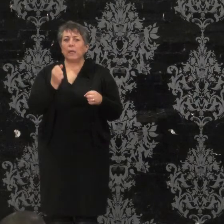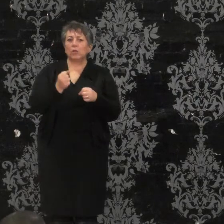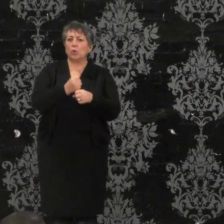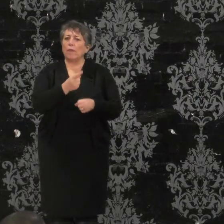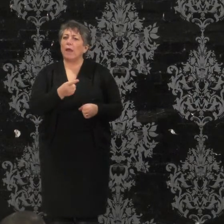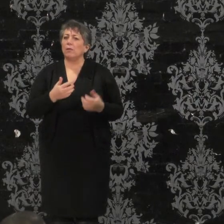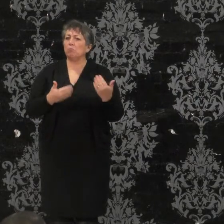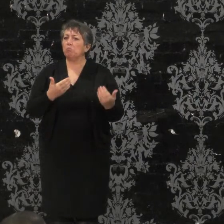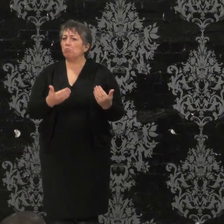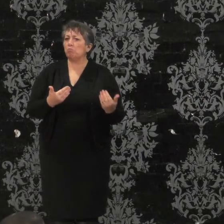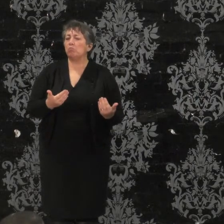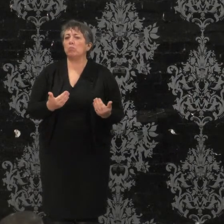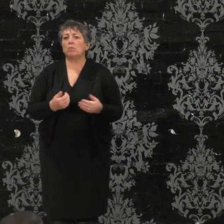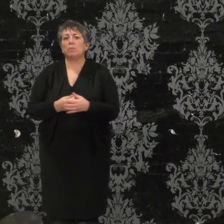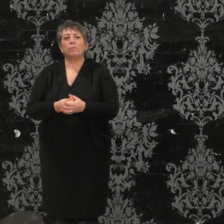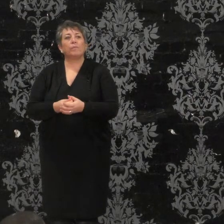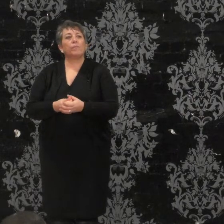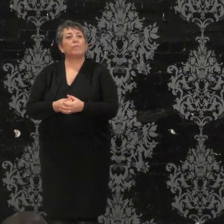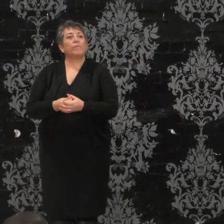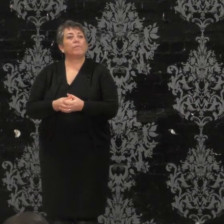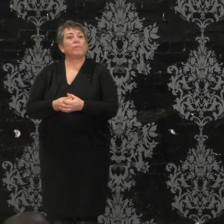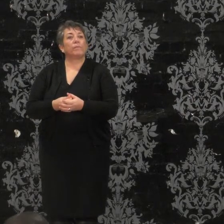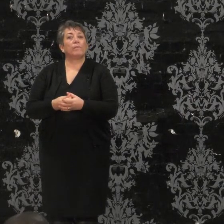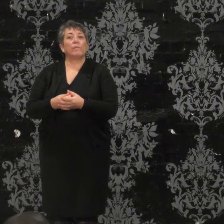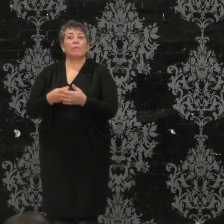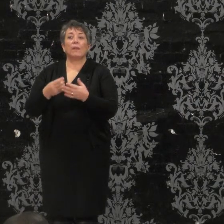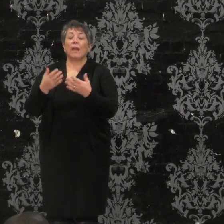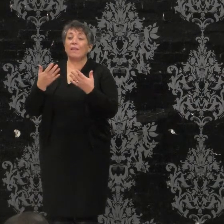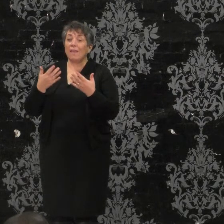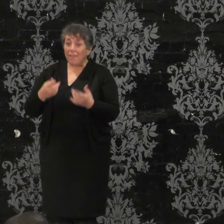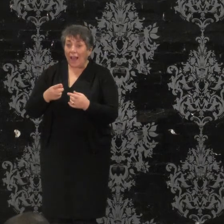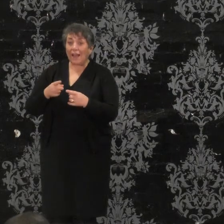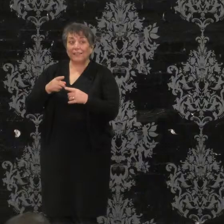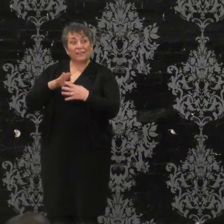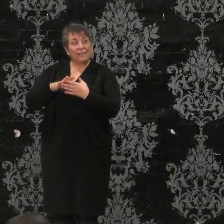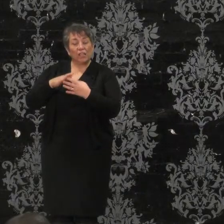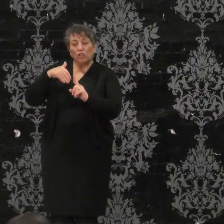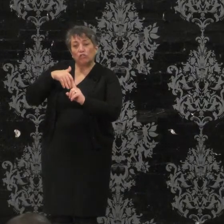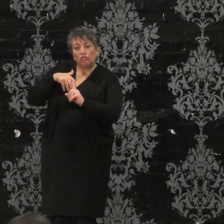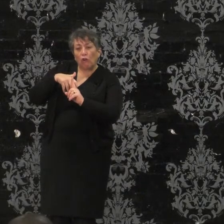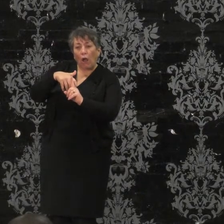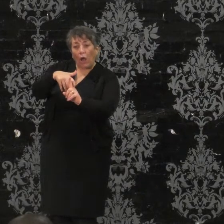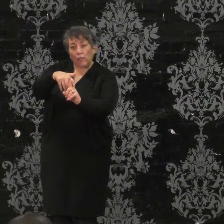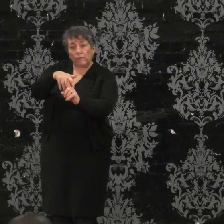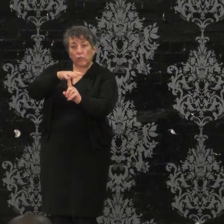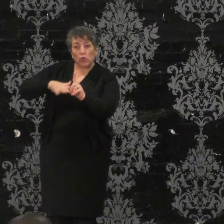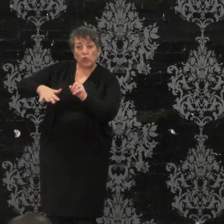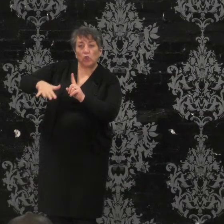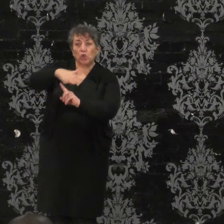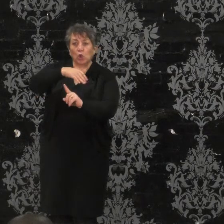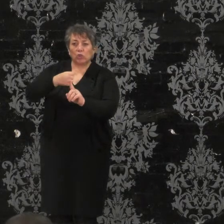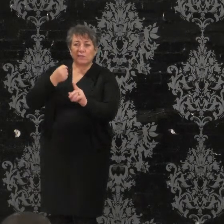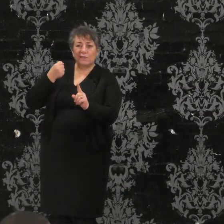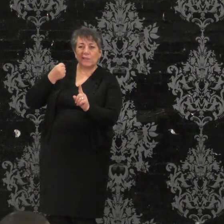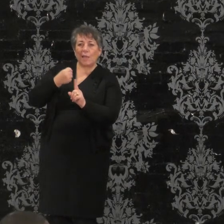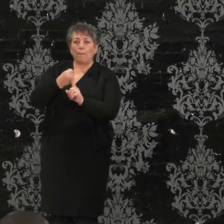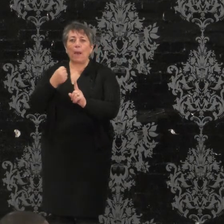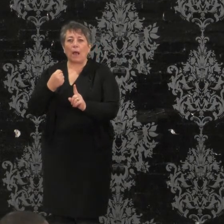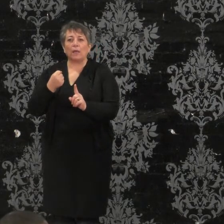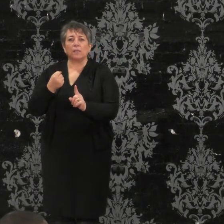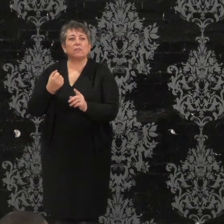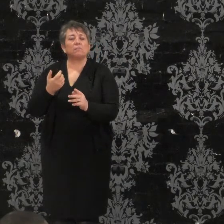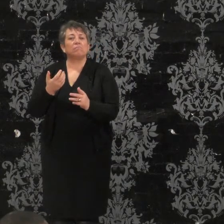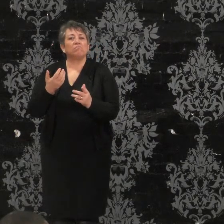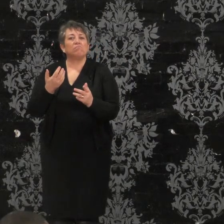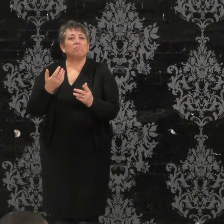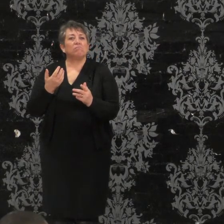if we get people down here, we can then start to drive the social impact, because I think our aim is to get people down here, and from them we can build on that. We've got some